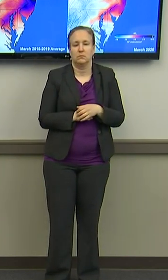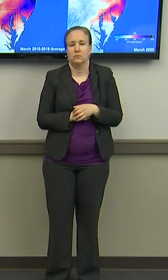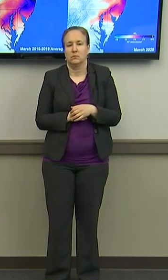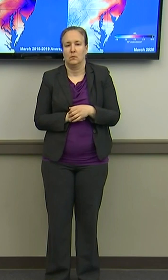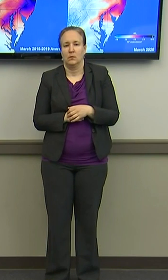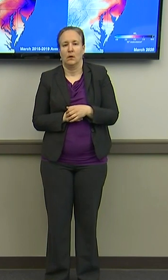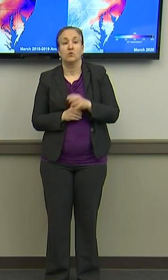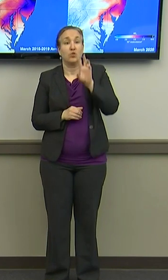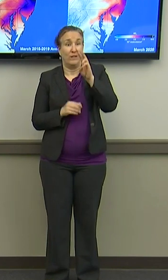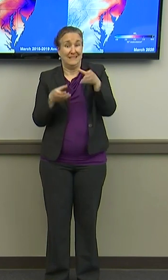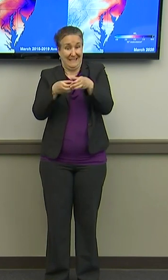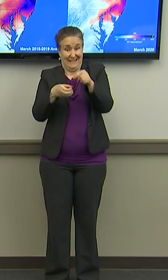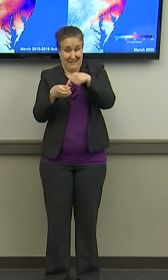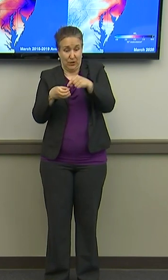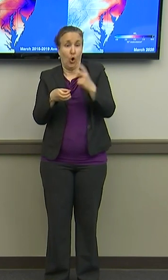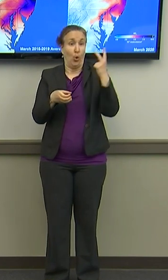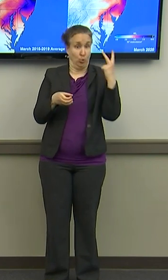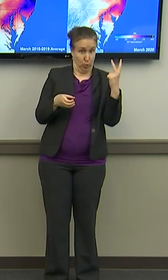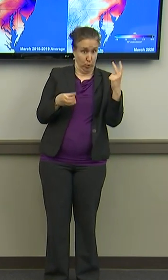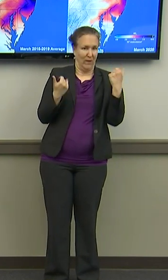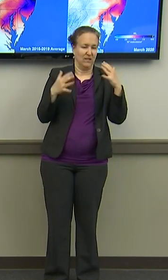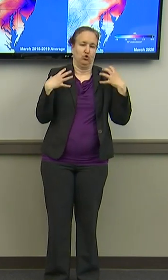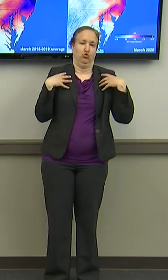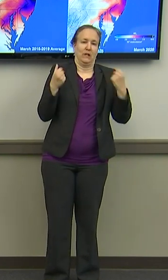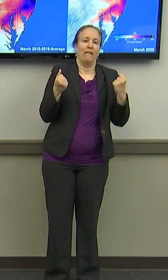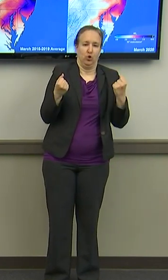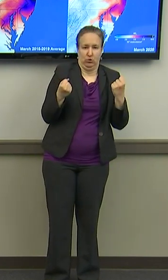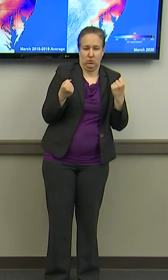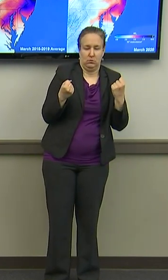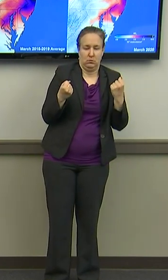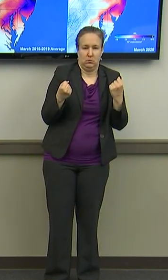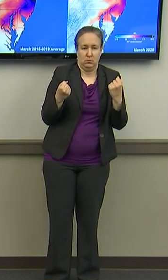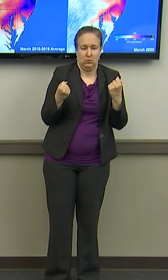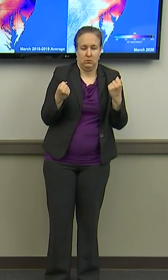6 positive inmates have recovered. The 4